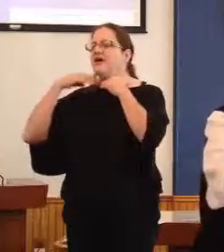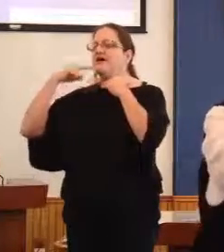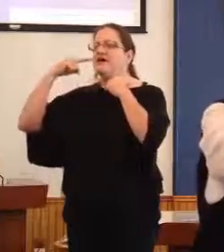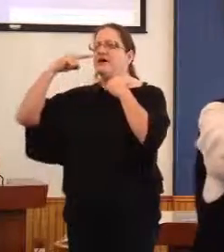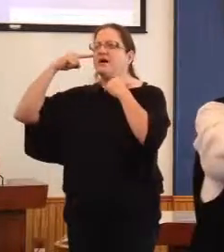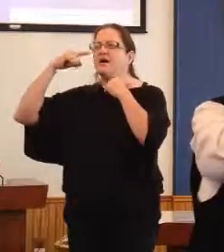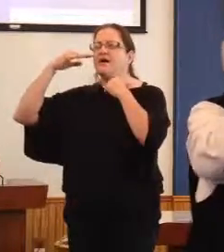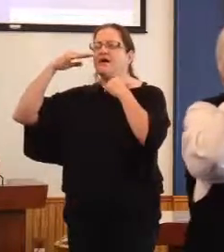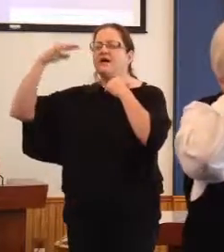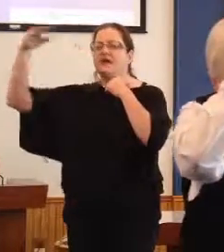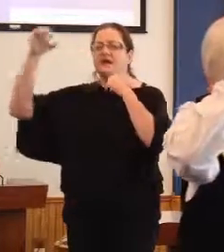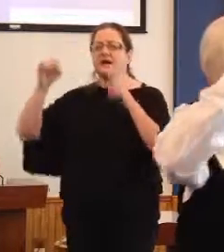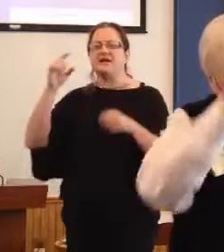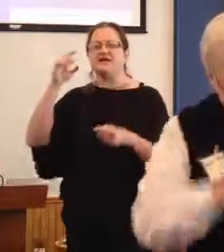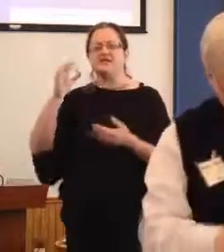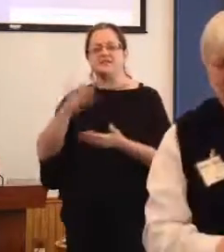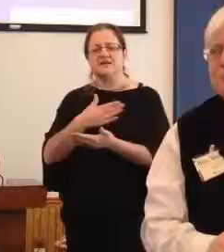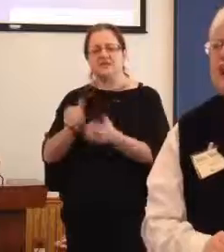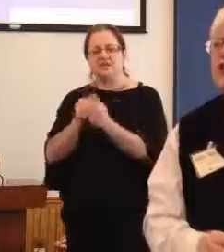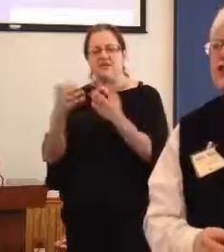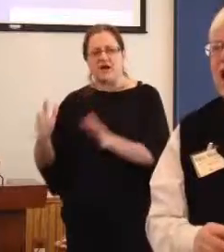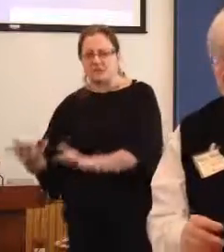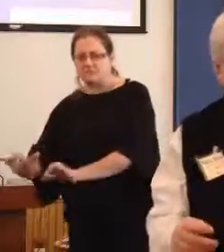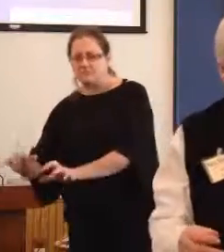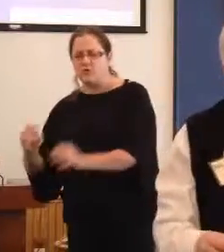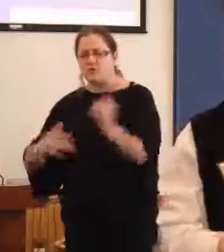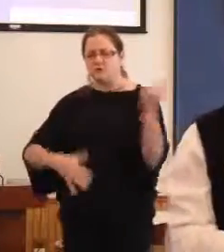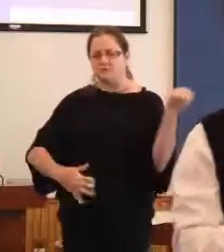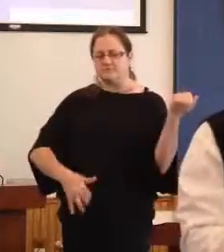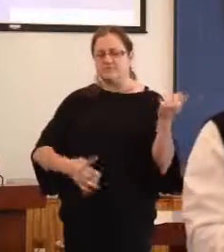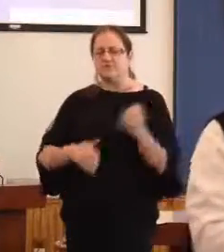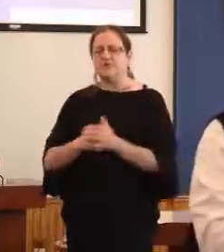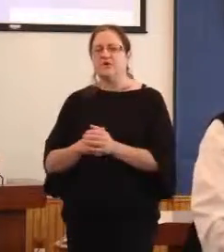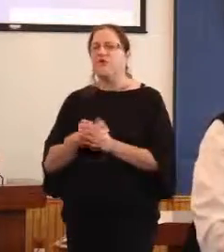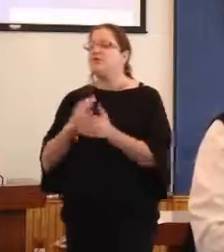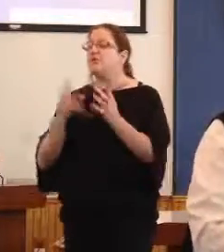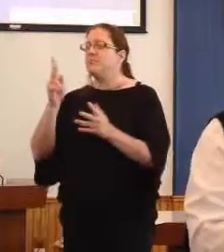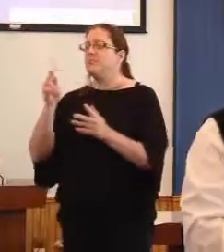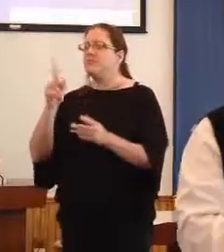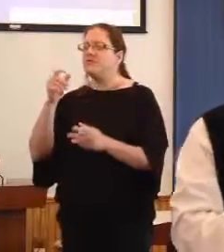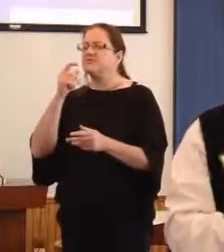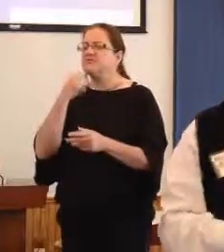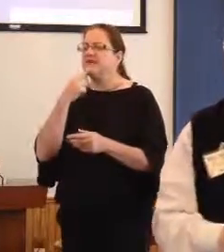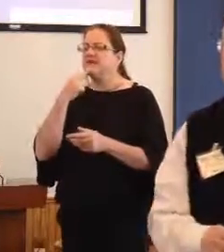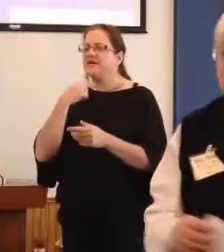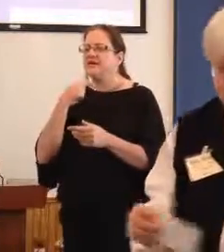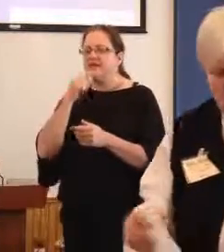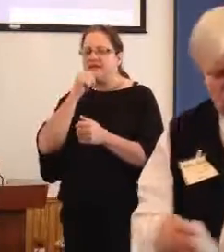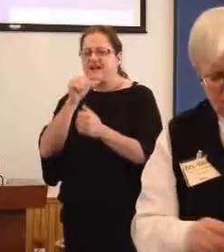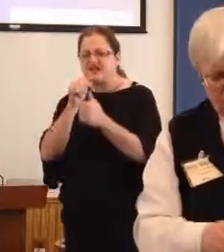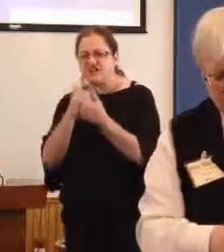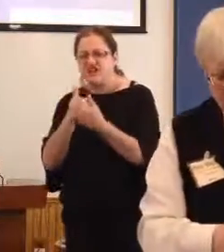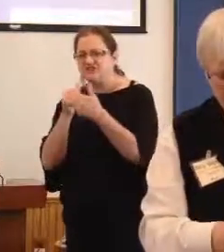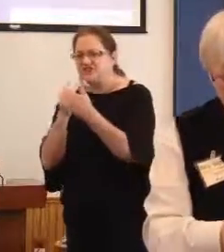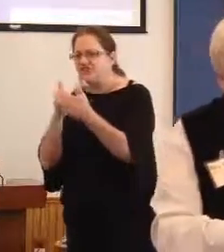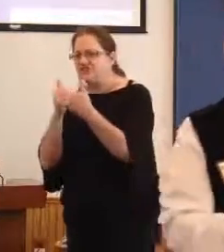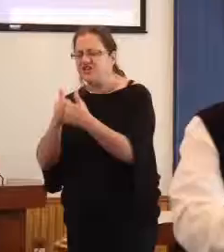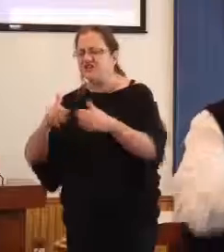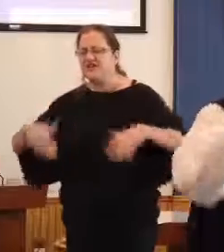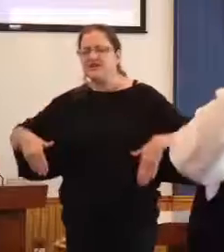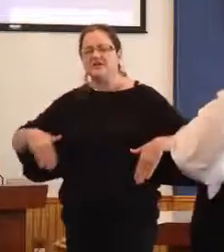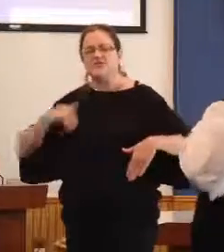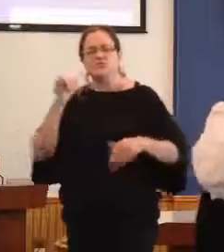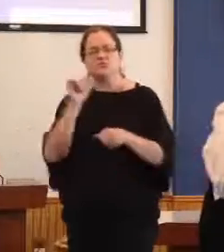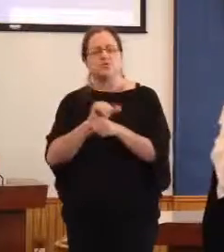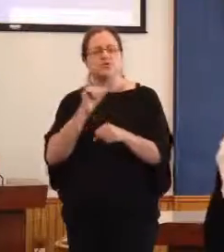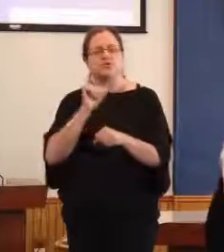Is it that person who recognized that you were not being challenged in your job and helped you to find a better one? Is it